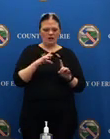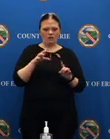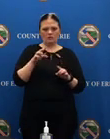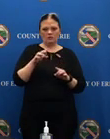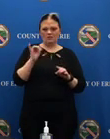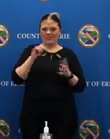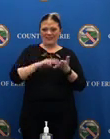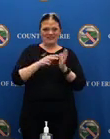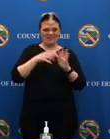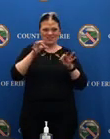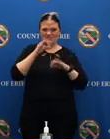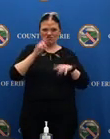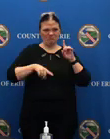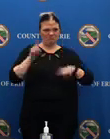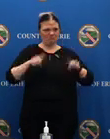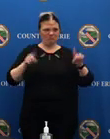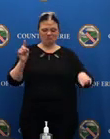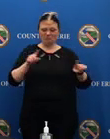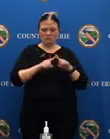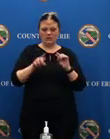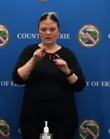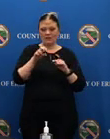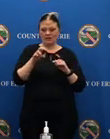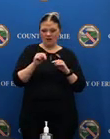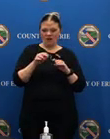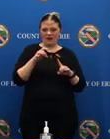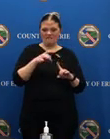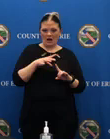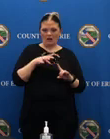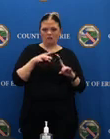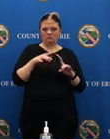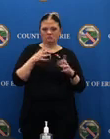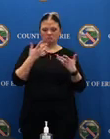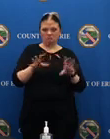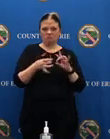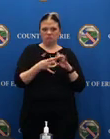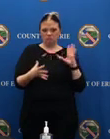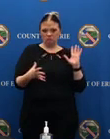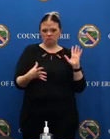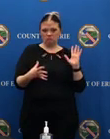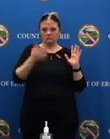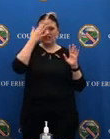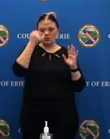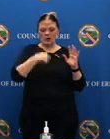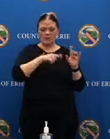nonviolent varies, but the nonviolent individuals have been released. That's why